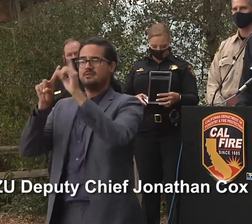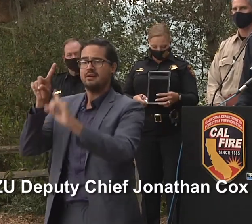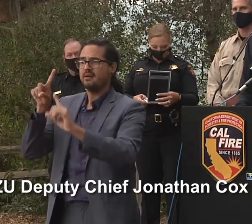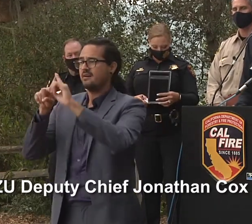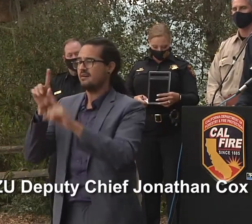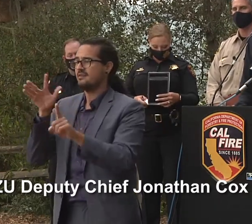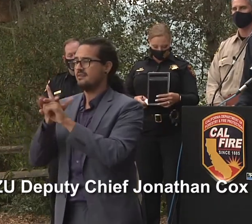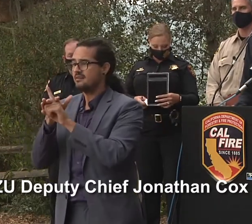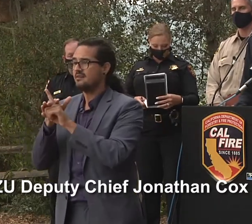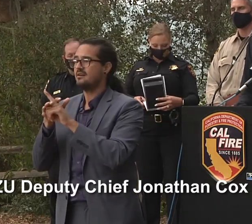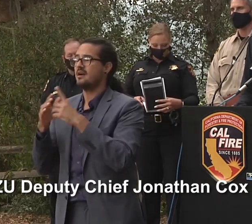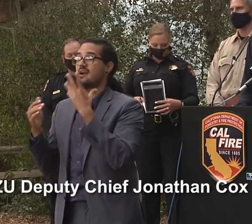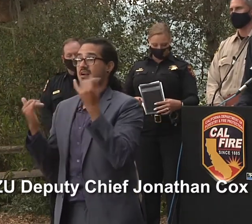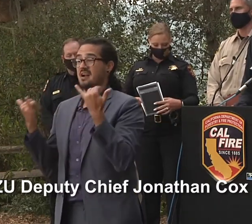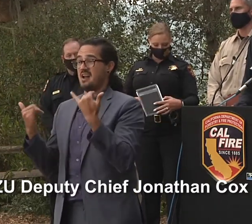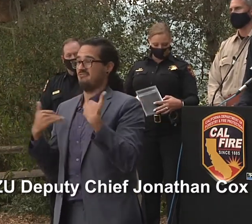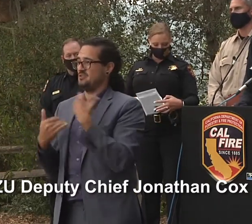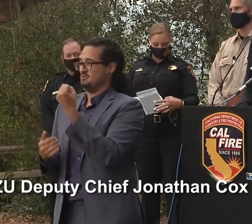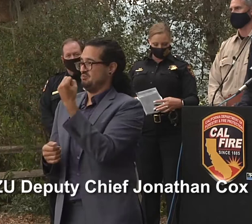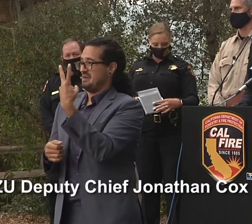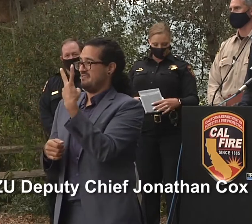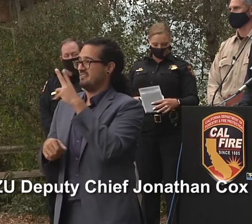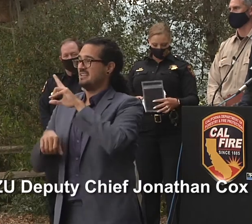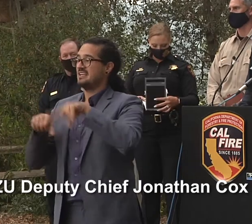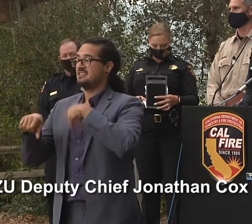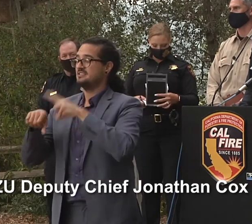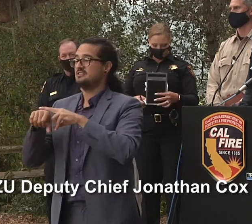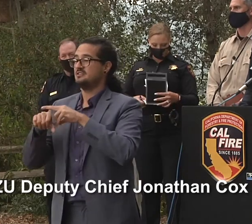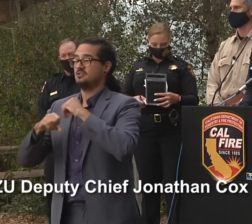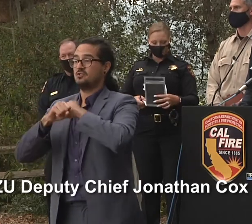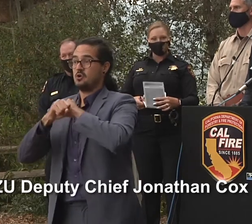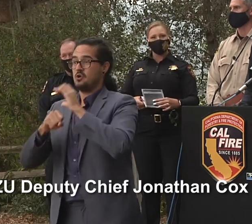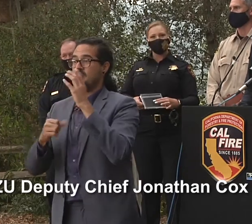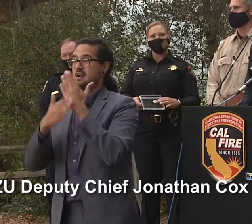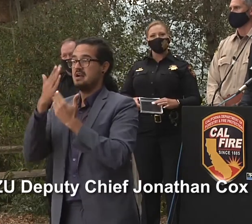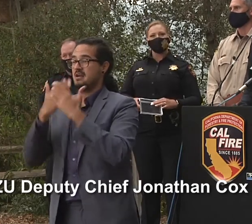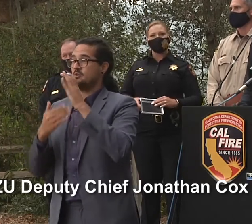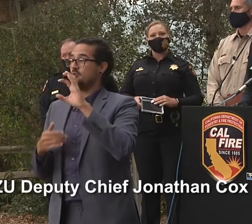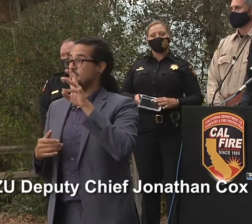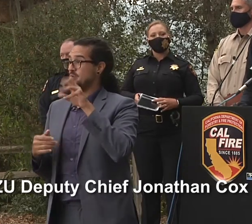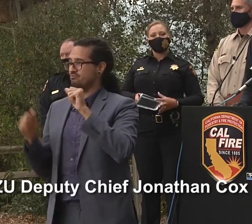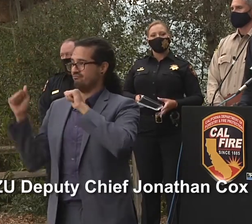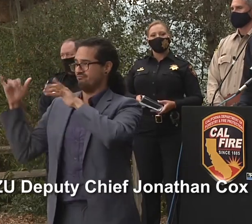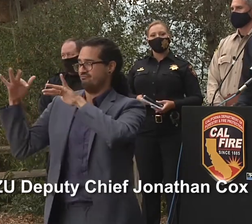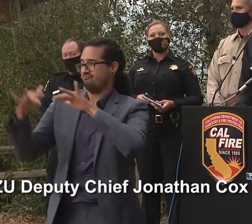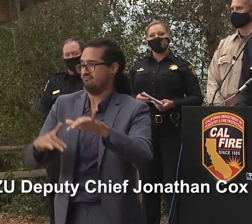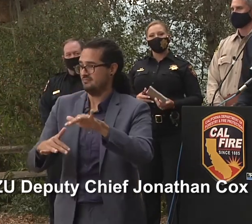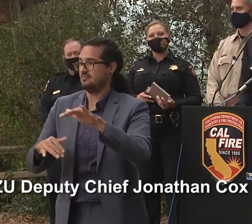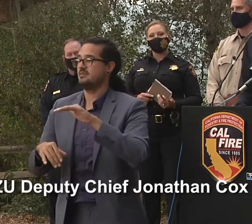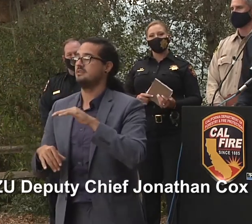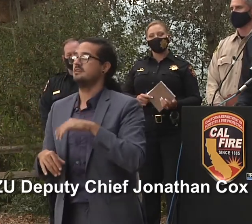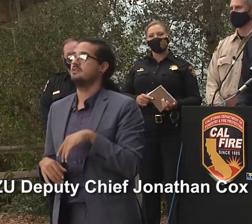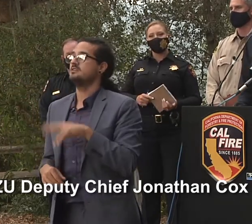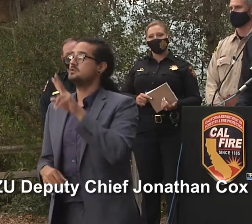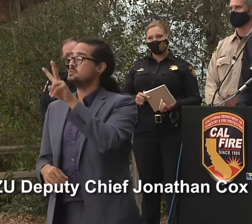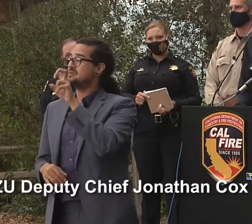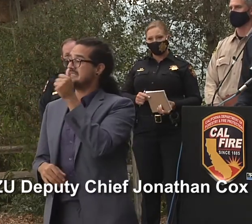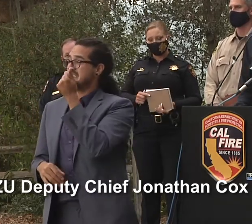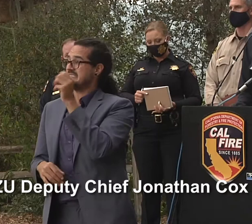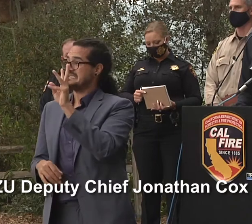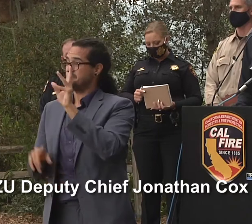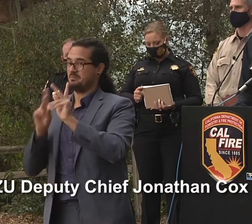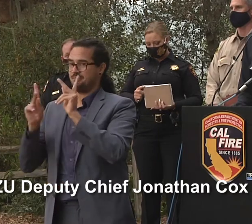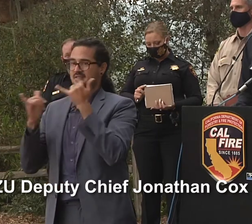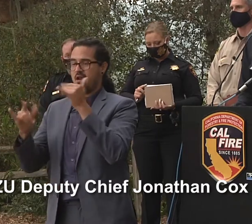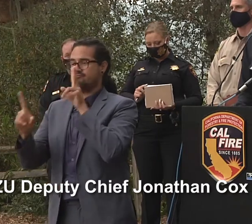Guard, with 216 people assigned to help in that firefight. Right at this moment, we have 60 engines from out